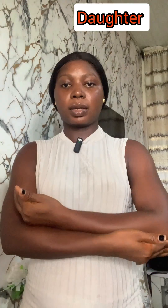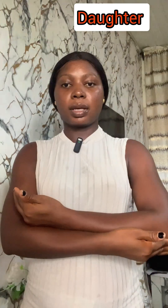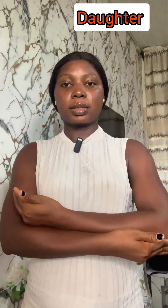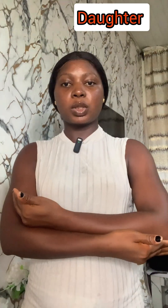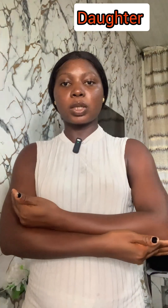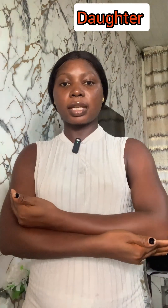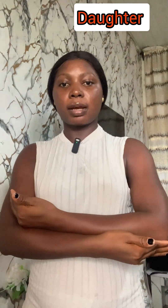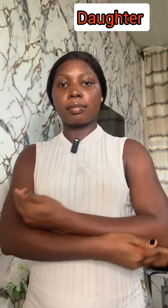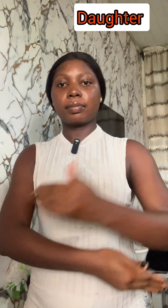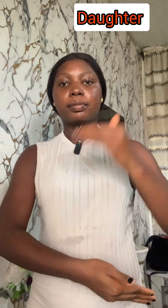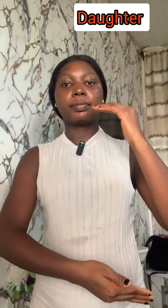Daughter.